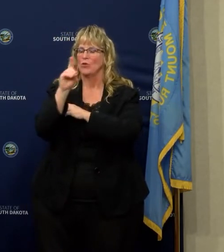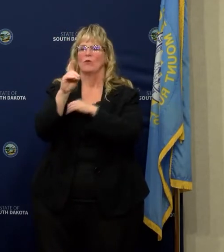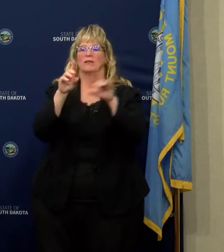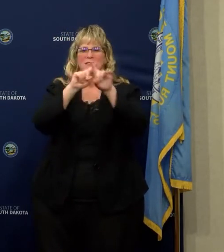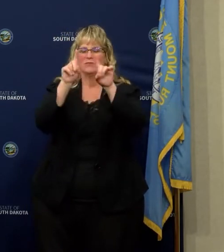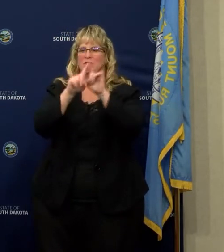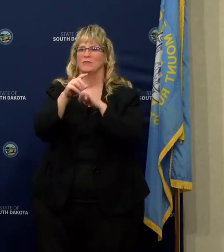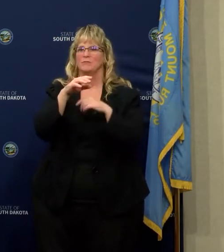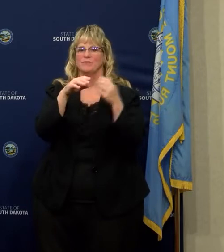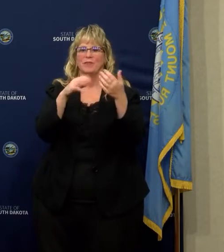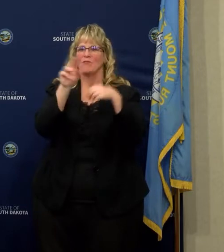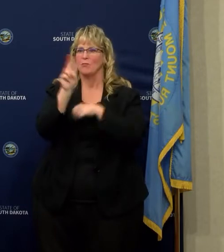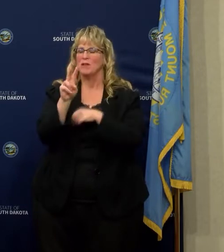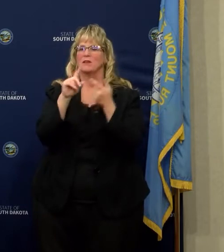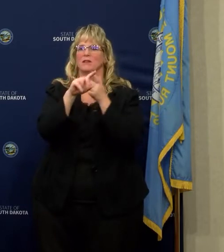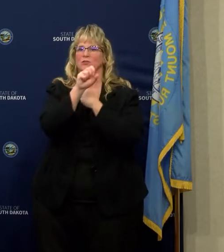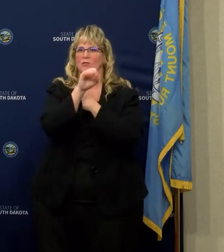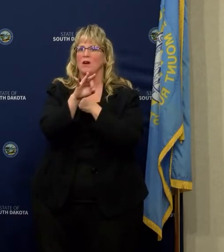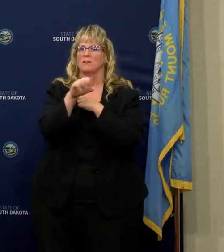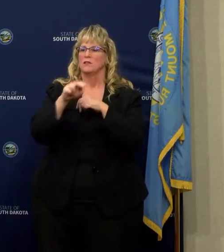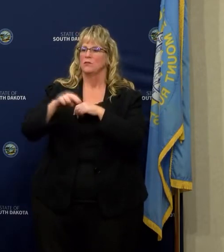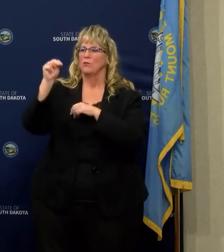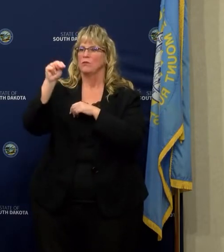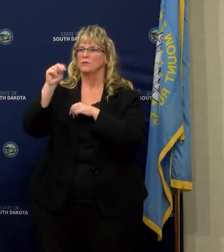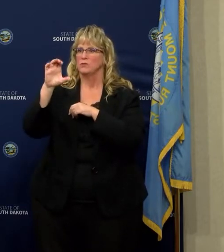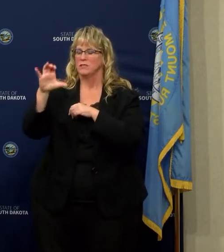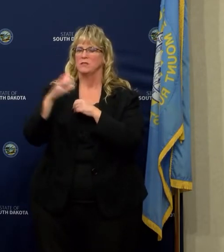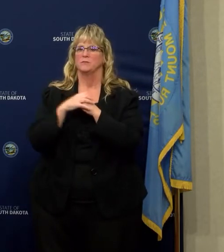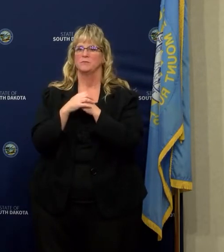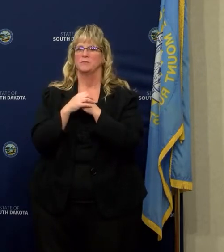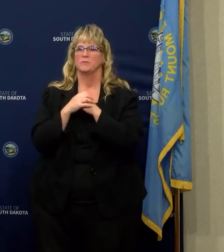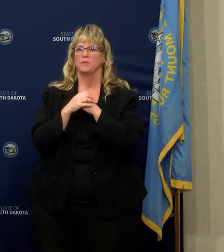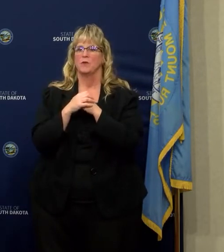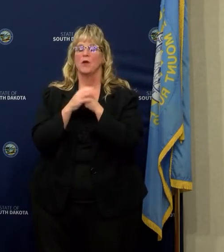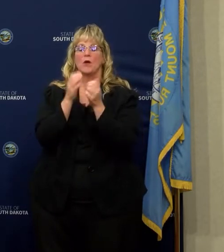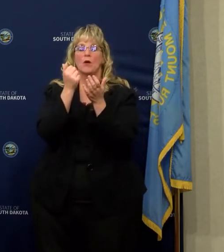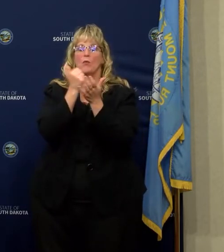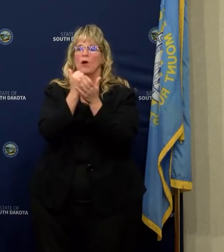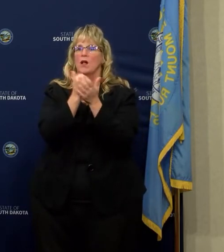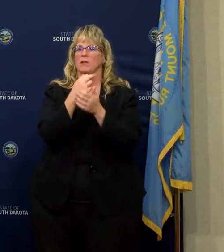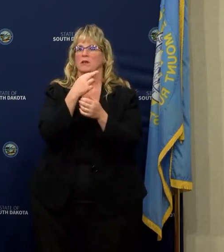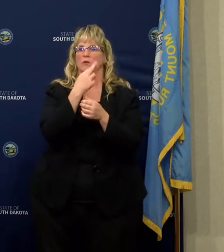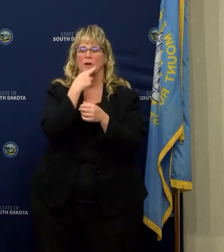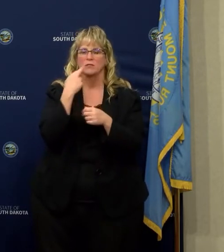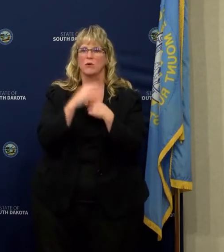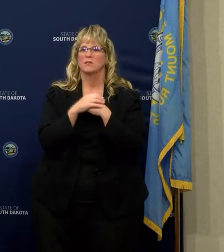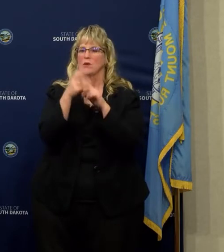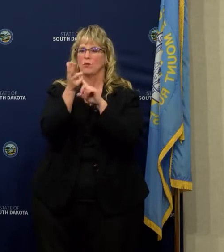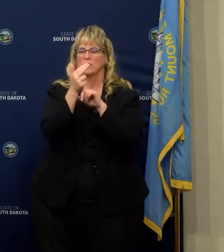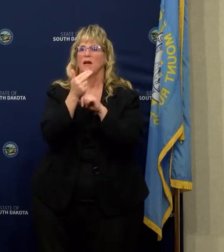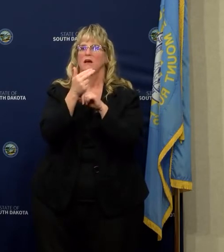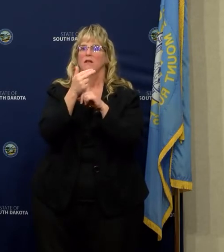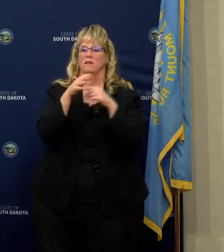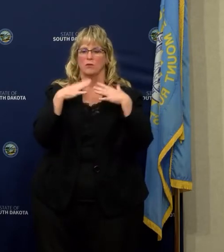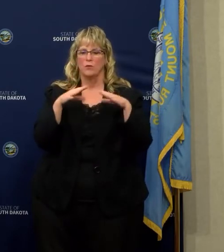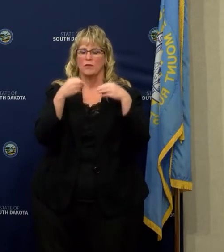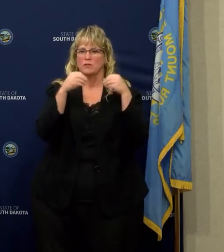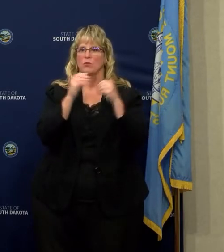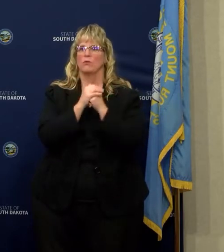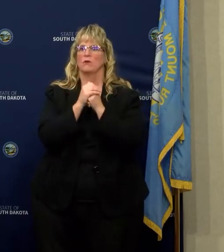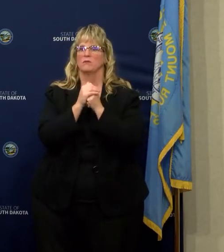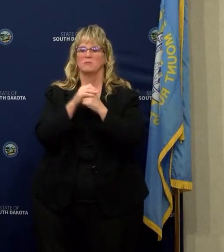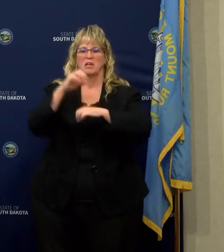Falls, Yankton, Vermilion, and North Sioux City. We're helping restaurants, retail shops, hotels, salons, trade